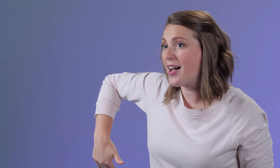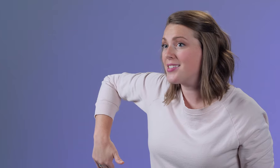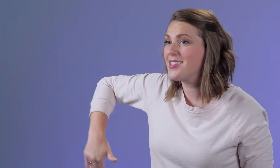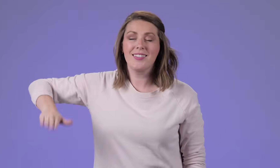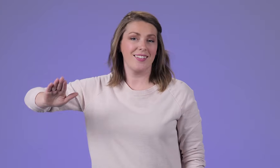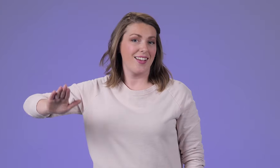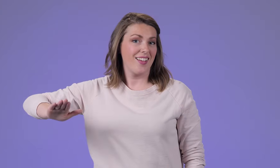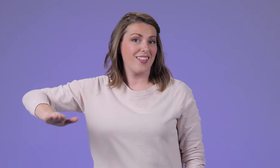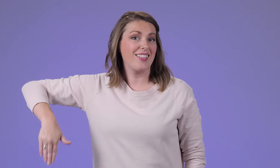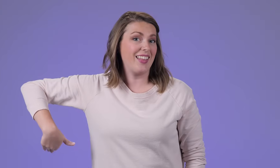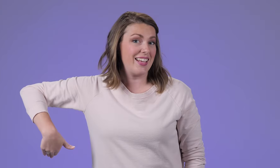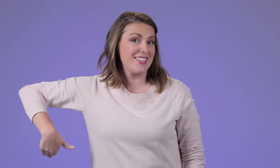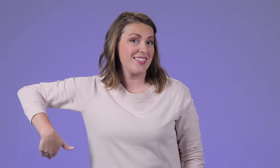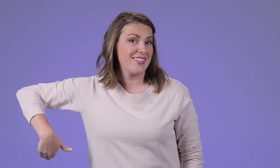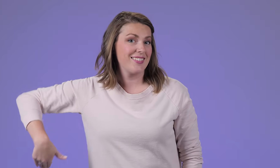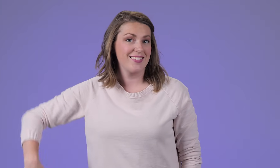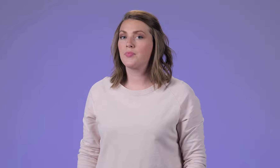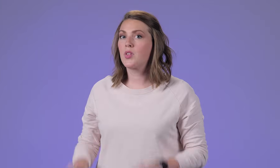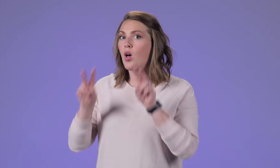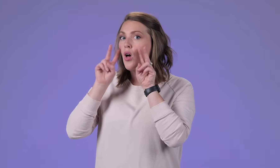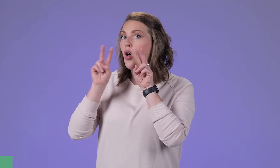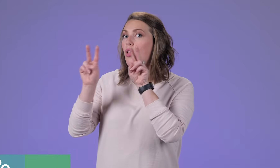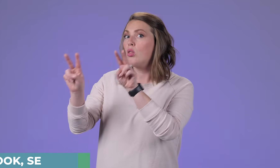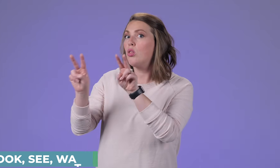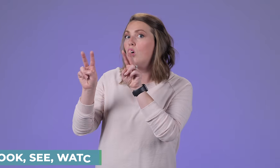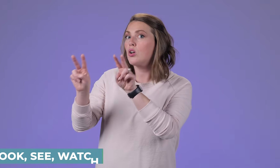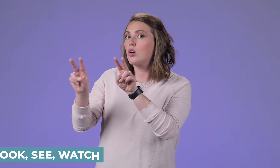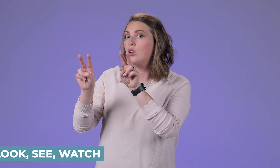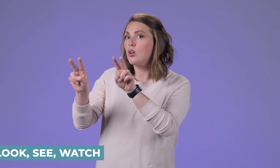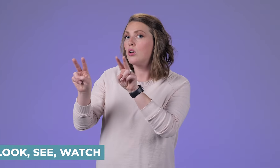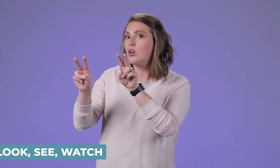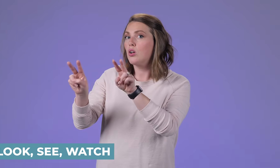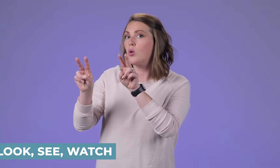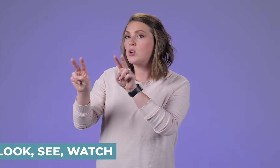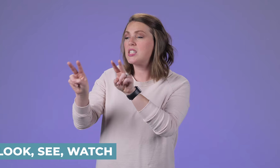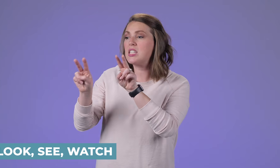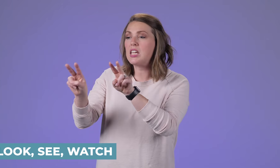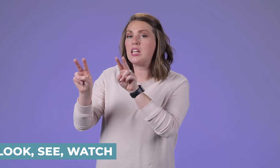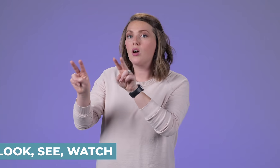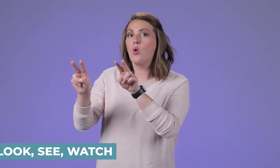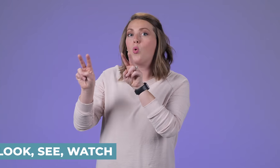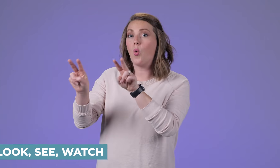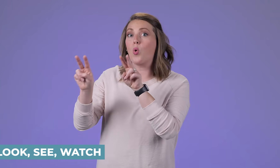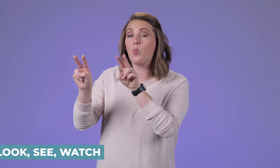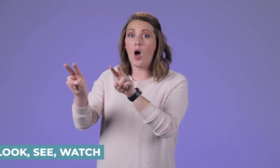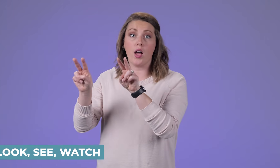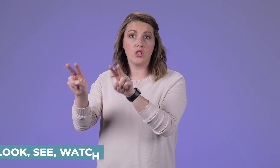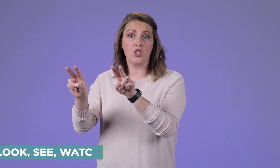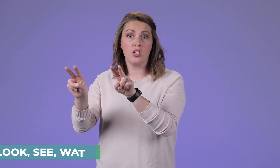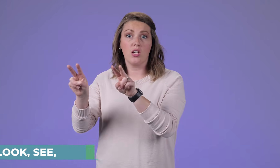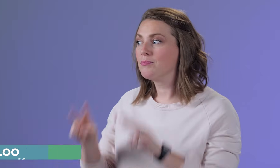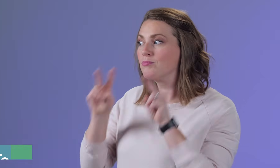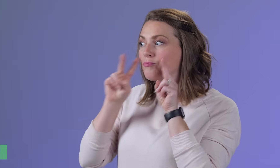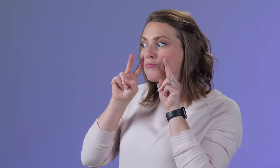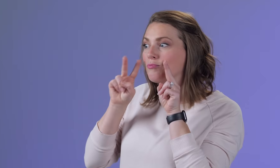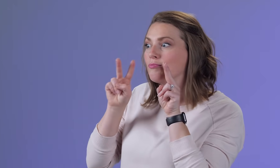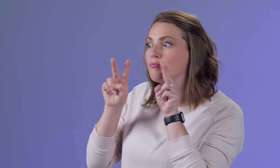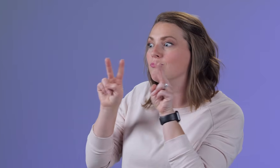past. Late. Look or see or watch. These are your